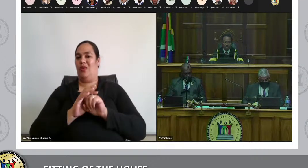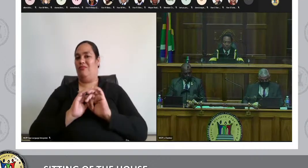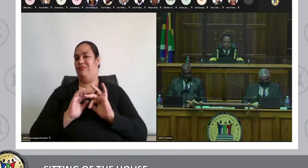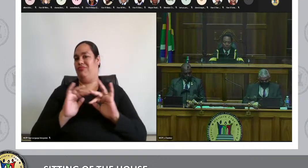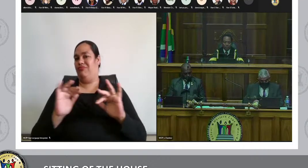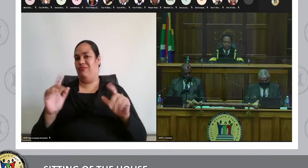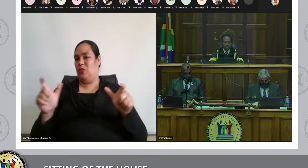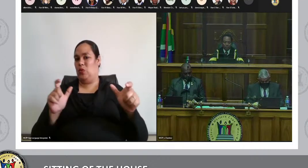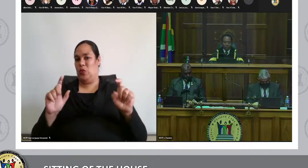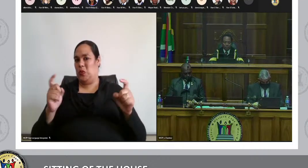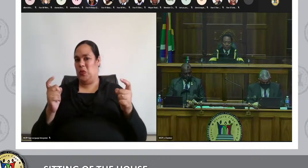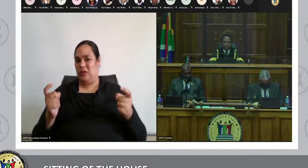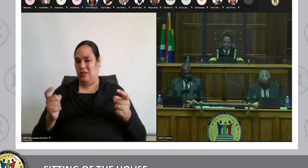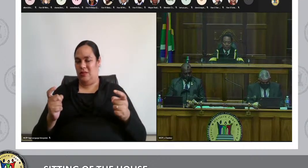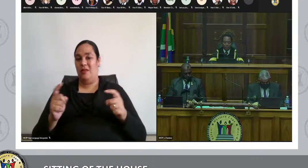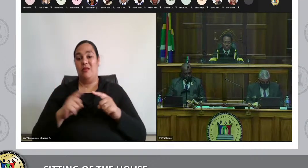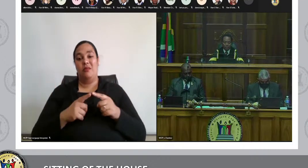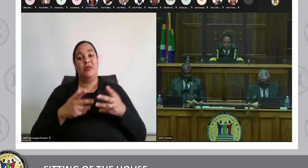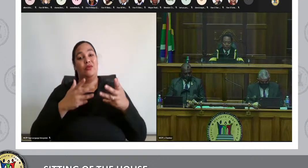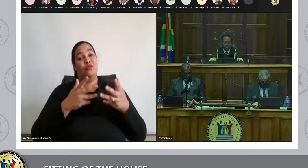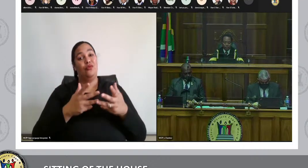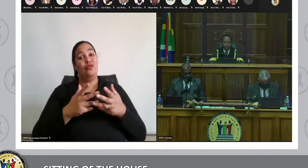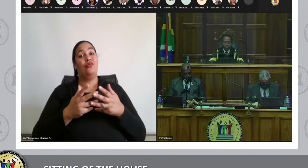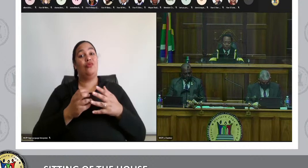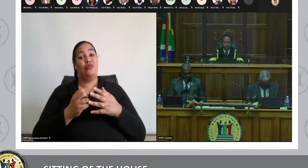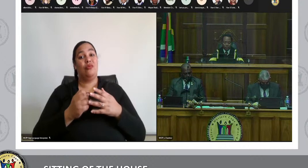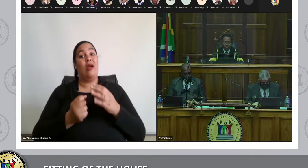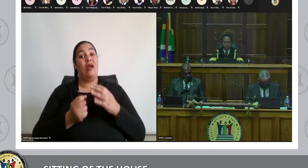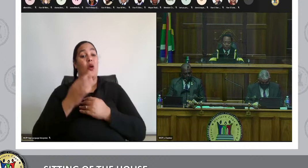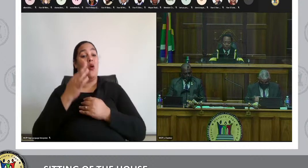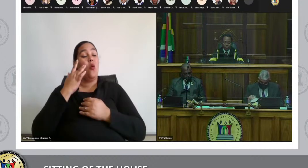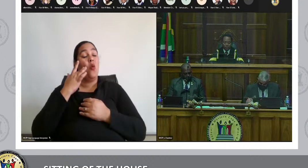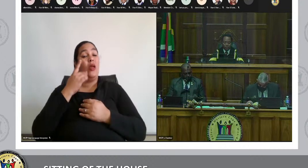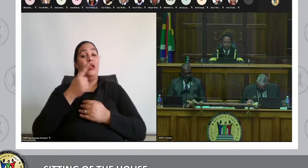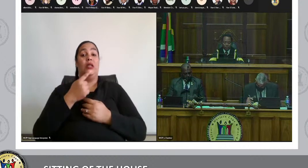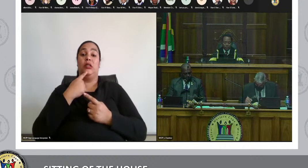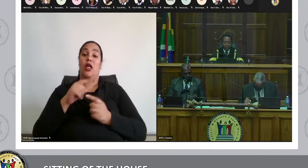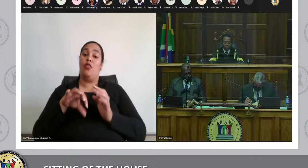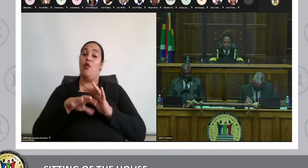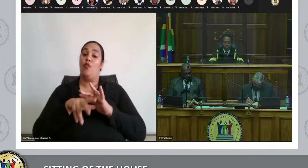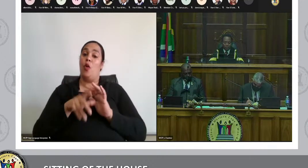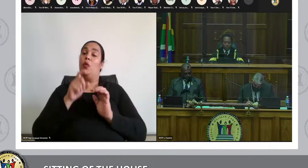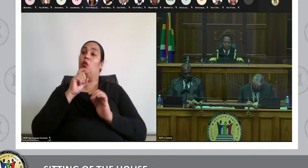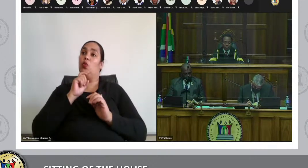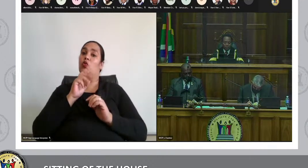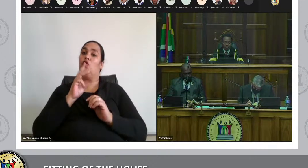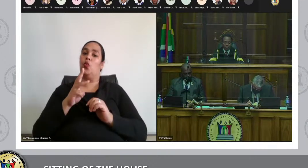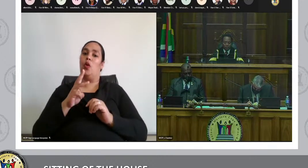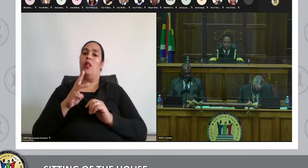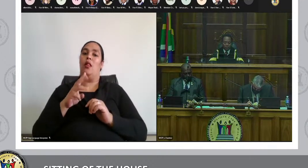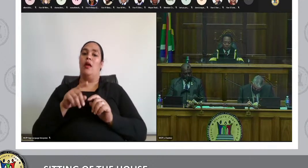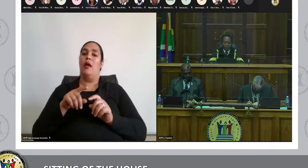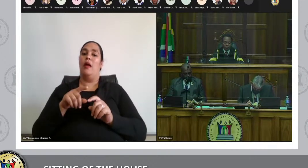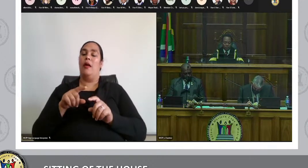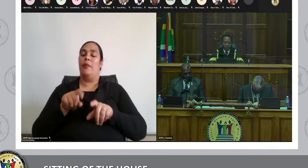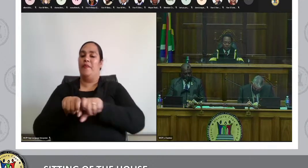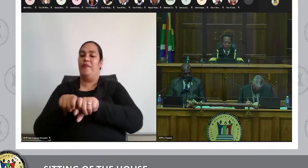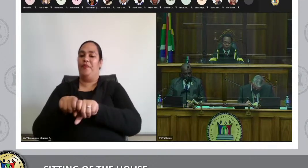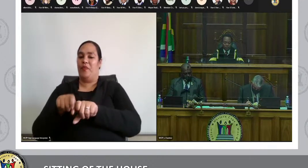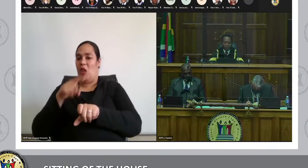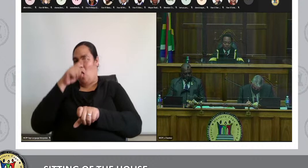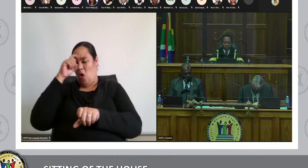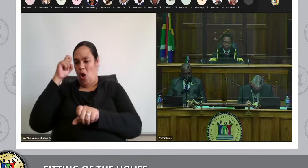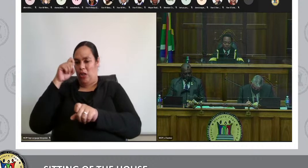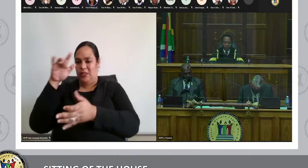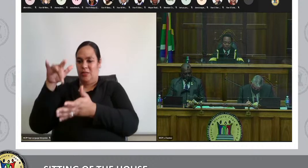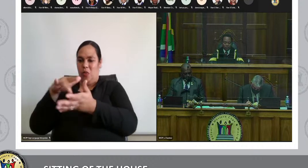COVID-19 infections. This became apparent when he mentioned that the province will use the tried and tested hotspot approach,